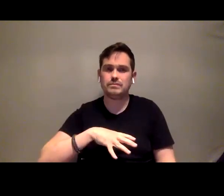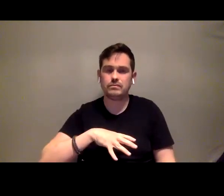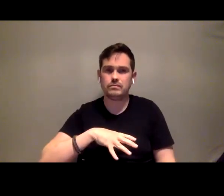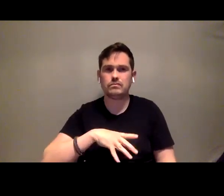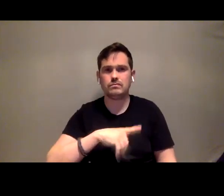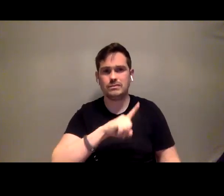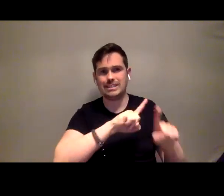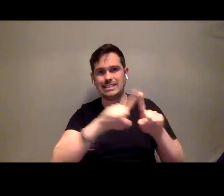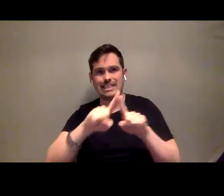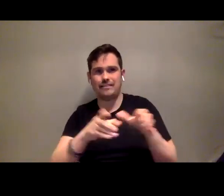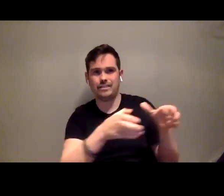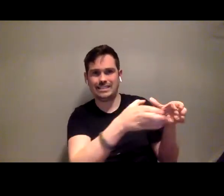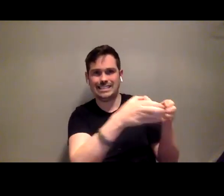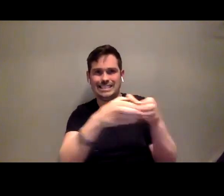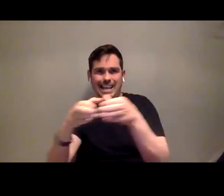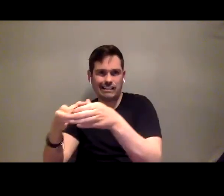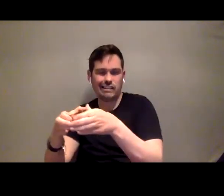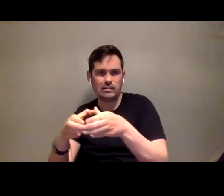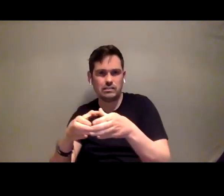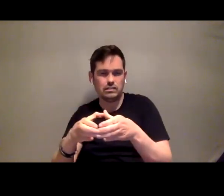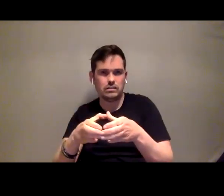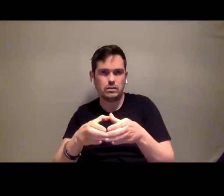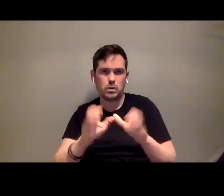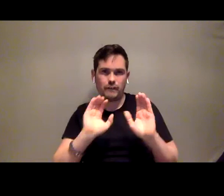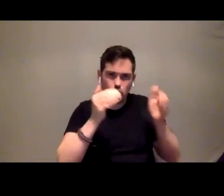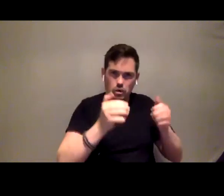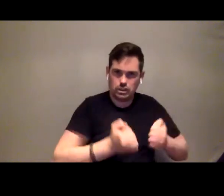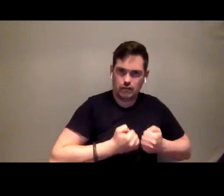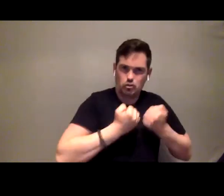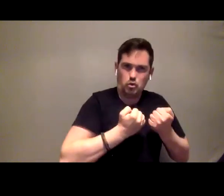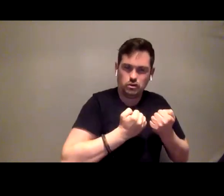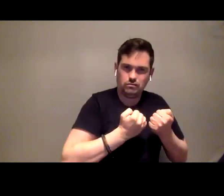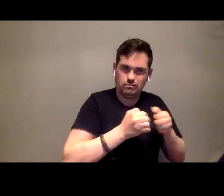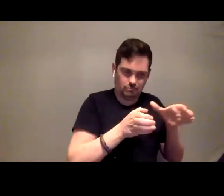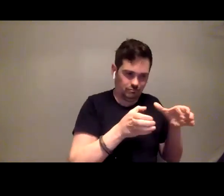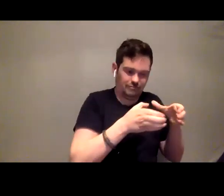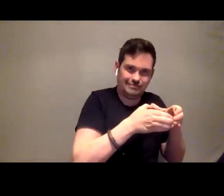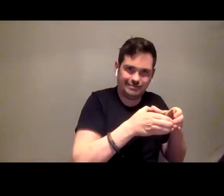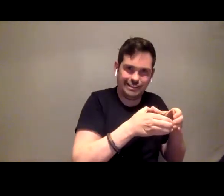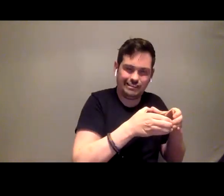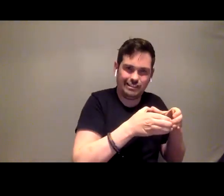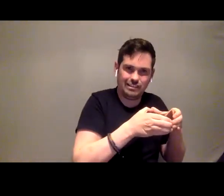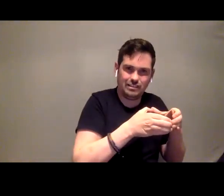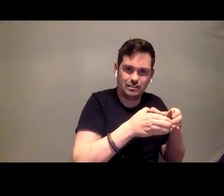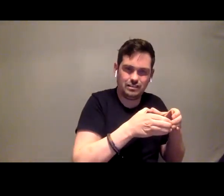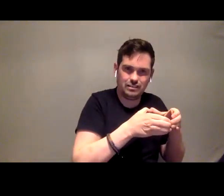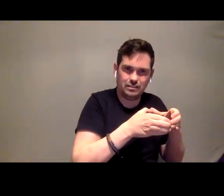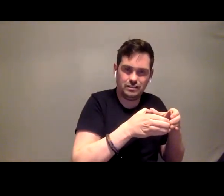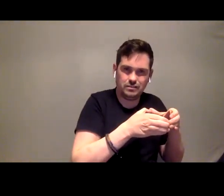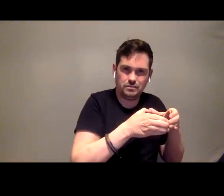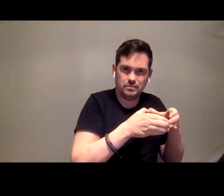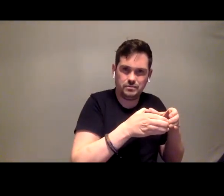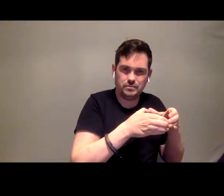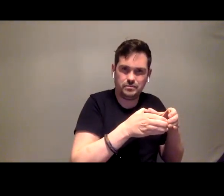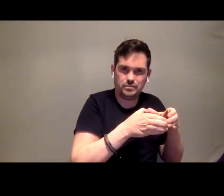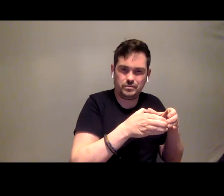sectors have been working in our own silos, and it's really time that for the cause of fighting for a just transition that we'd be linking up our